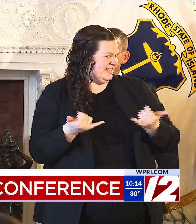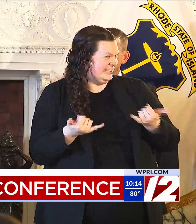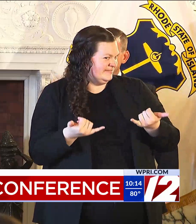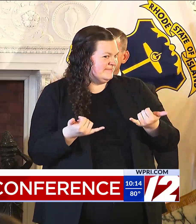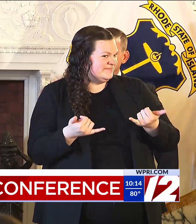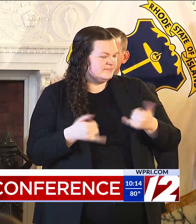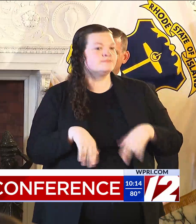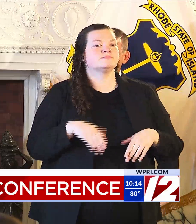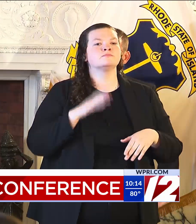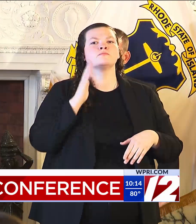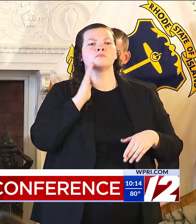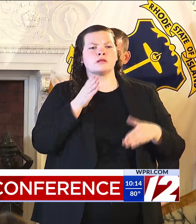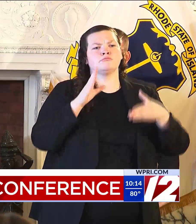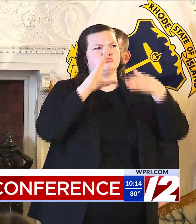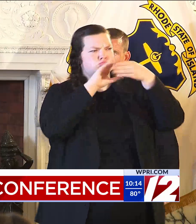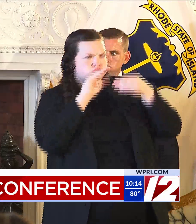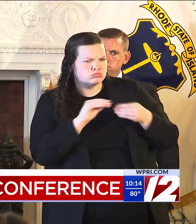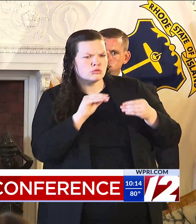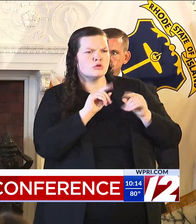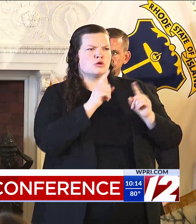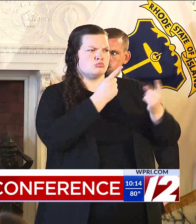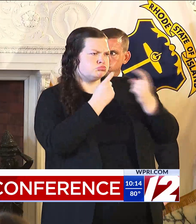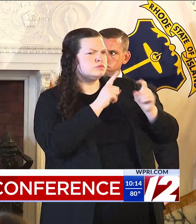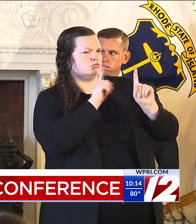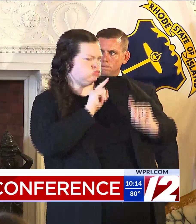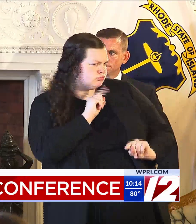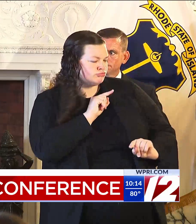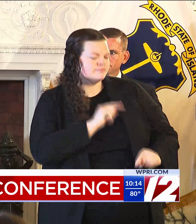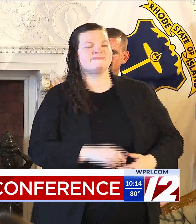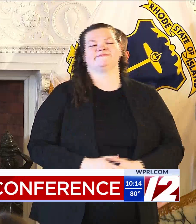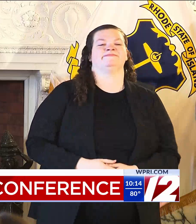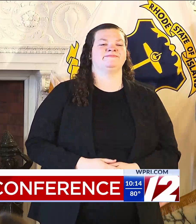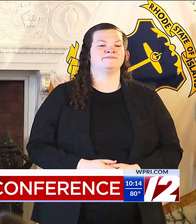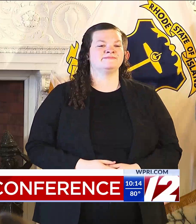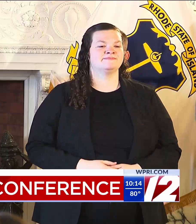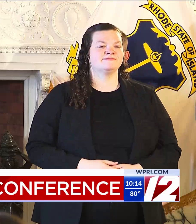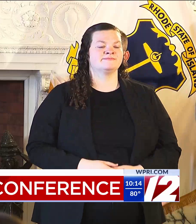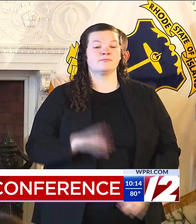questions. Walsh is one of the top bridge builders